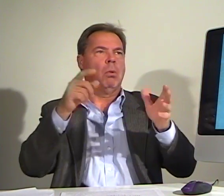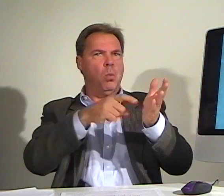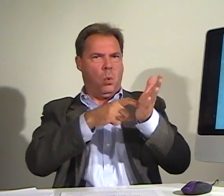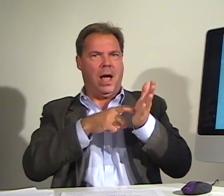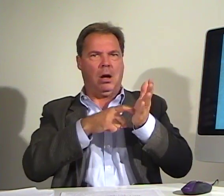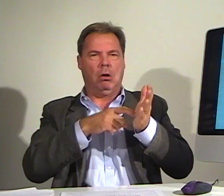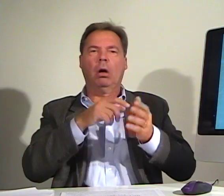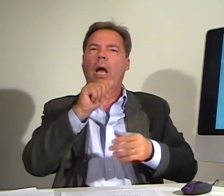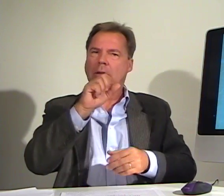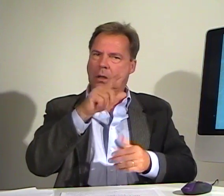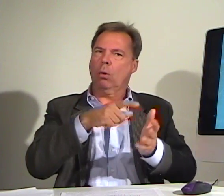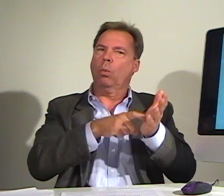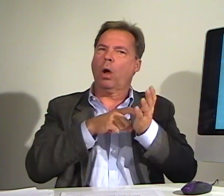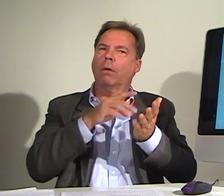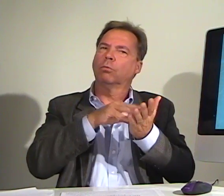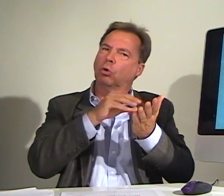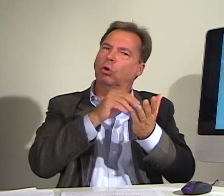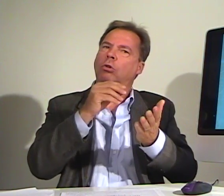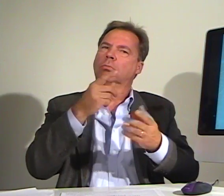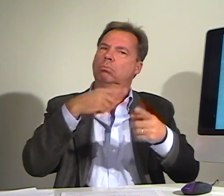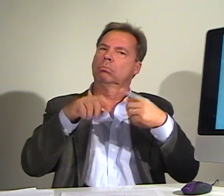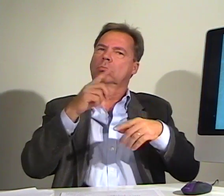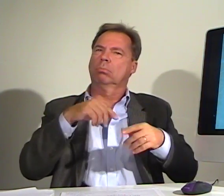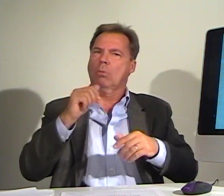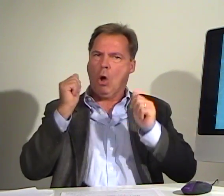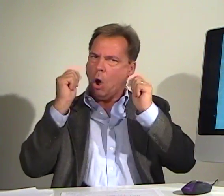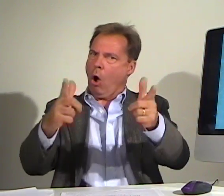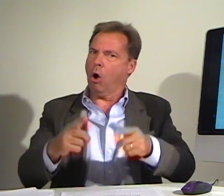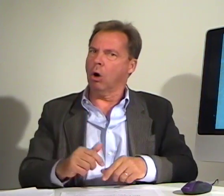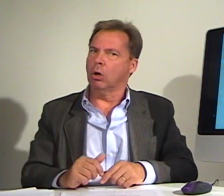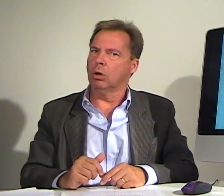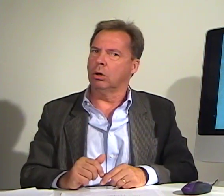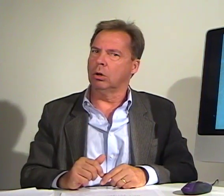and English and science, and something that's required for all students to learn.